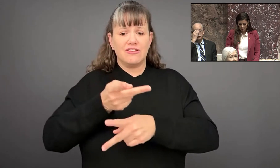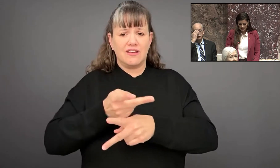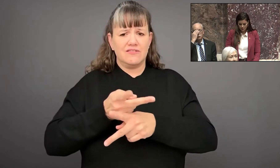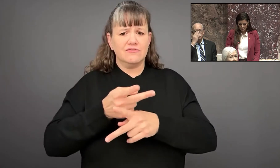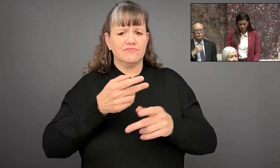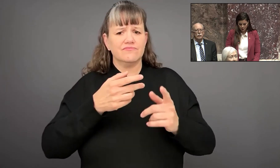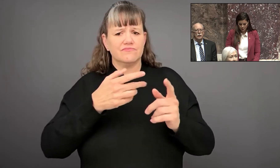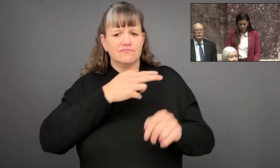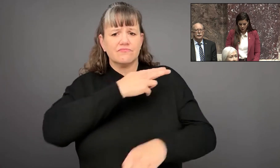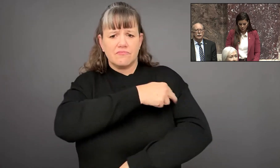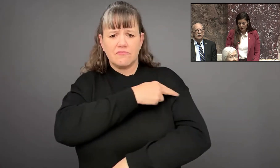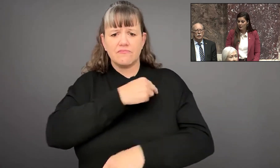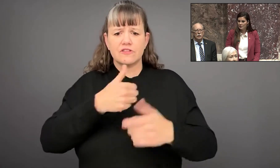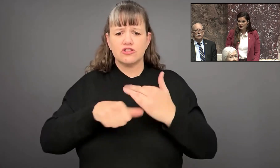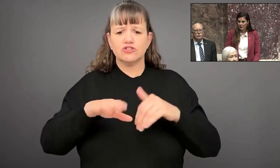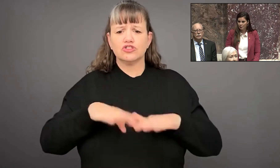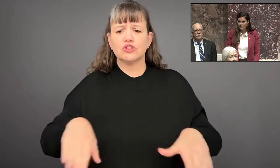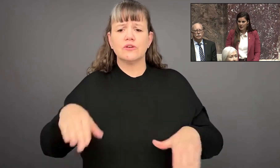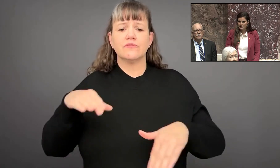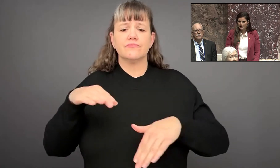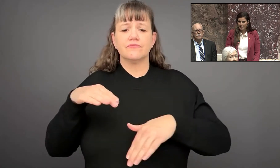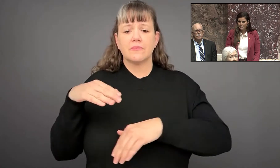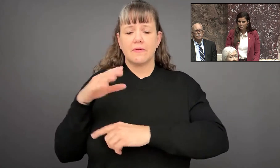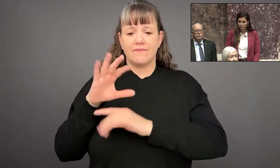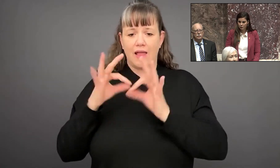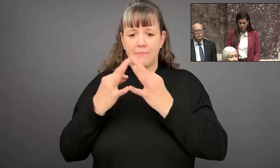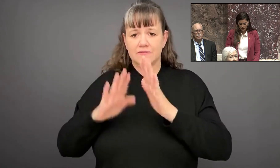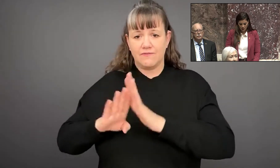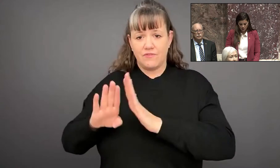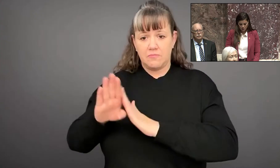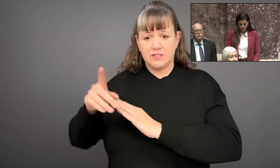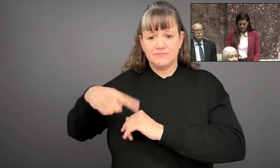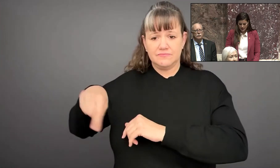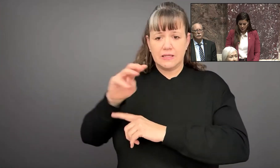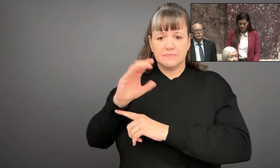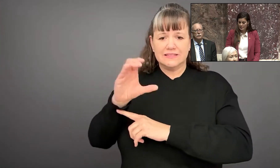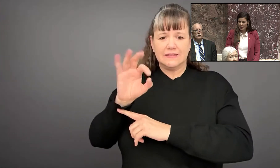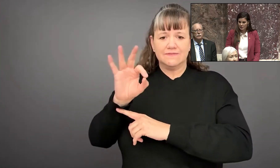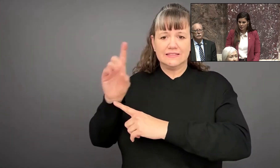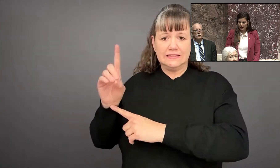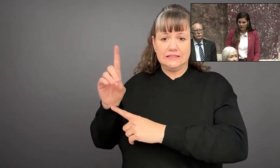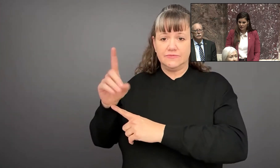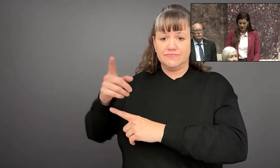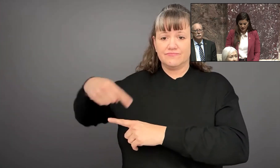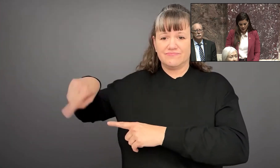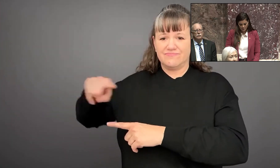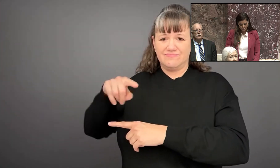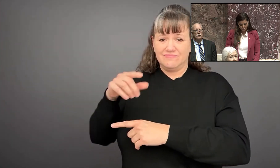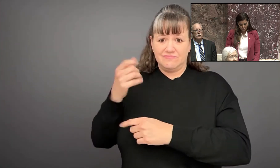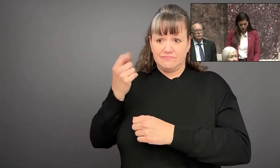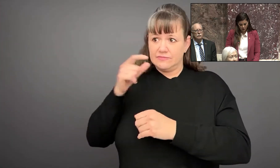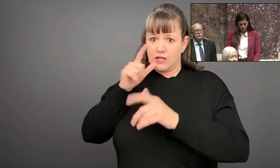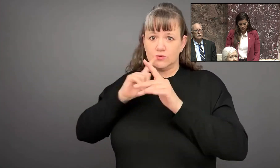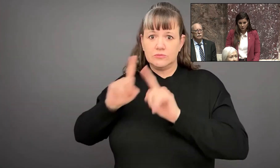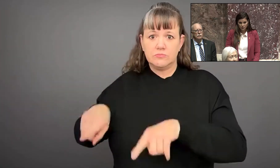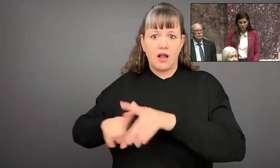unresponsive blocks from her group home and was later pronounced dead. She was found by a passerby at 5 a.m.